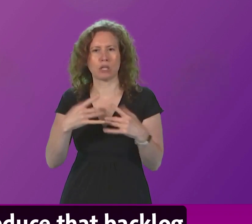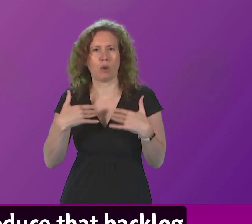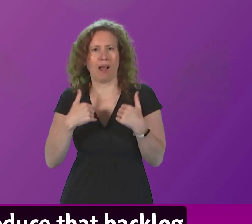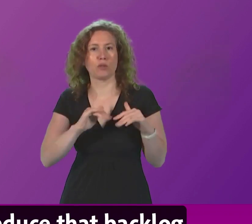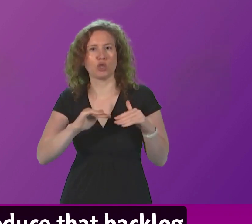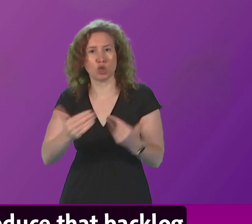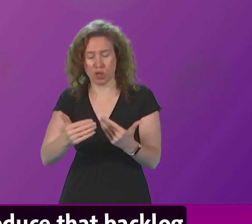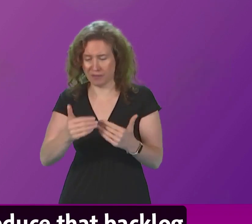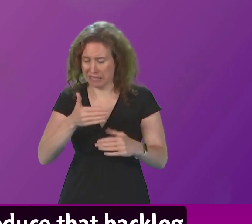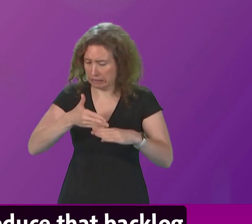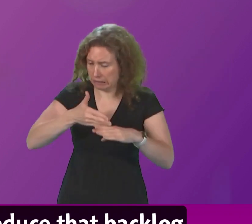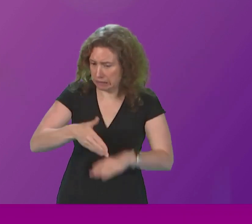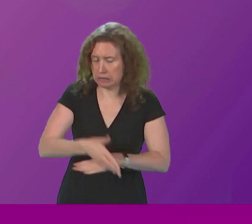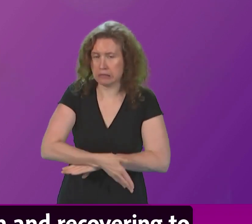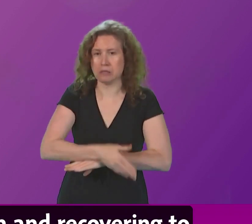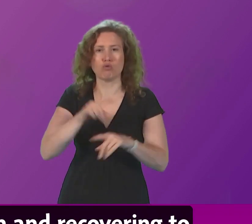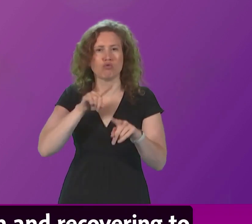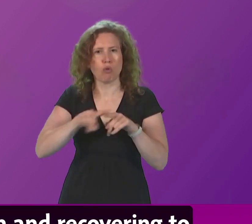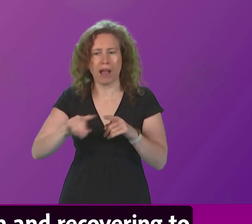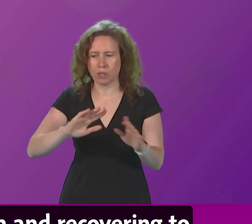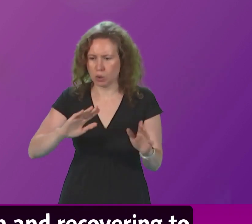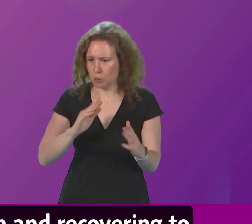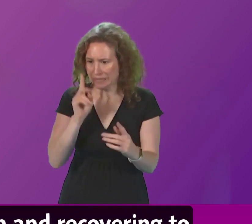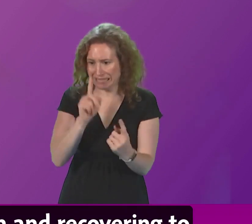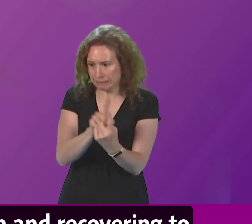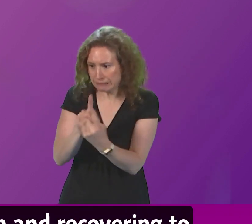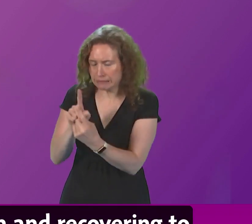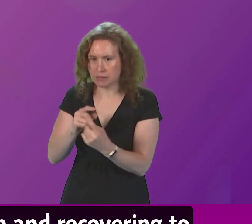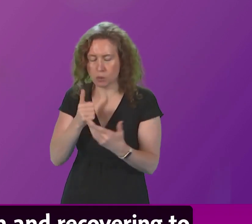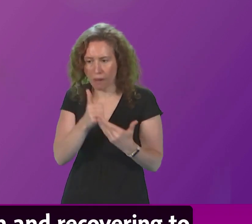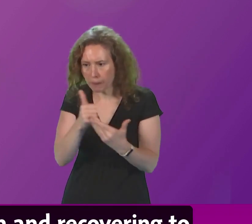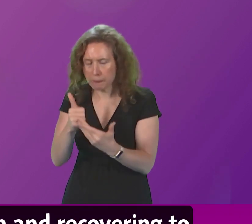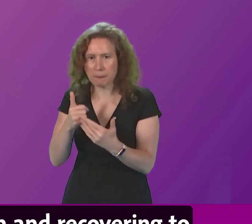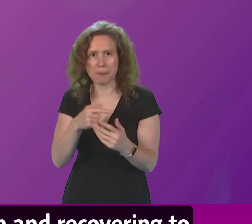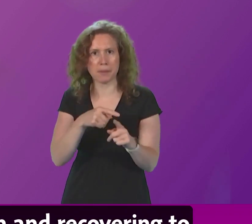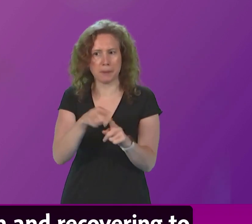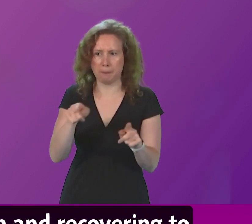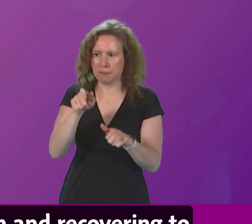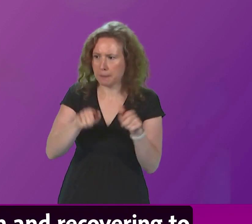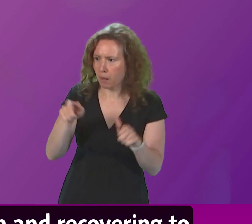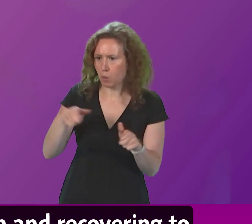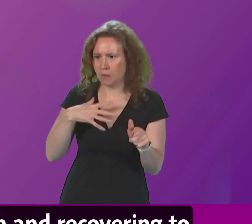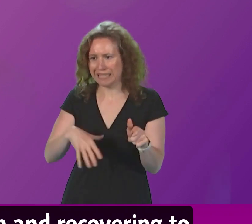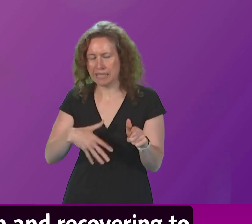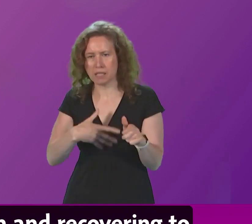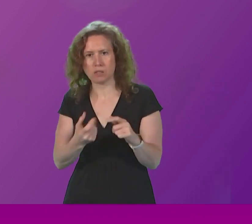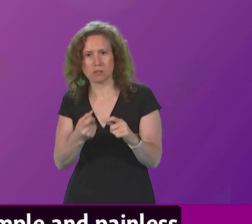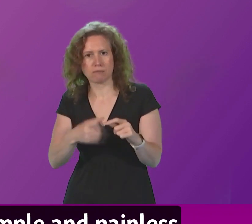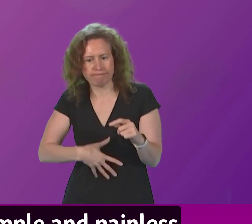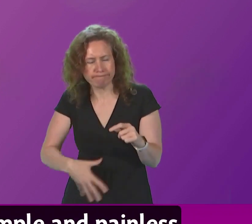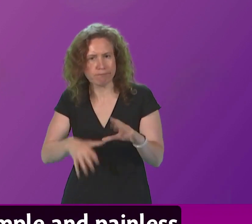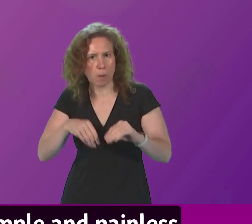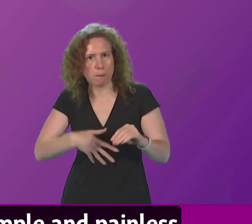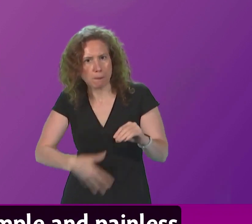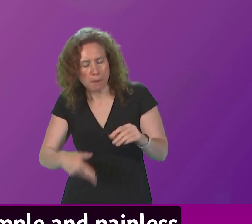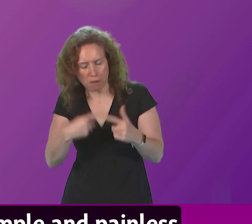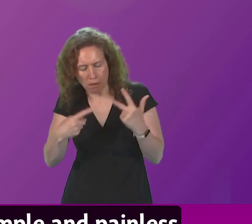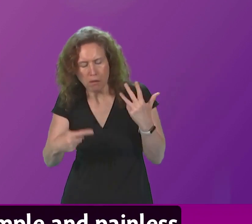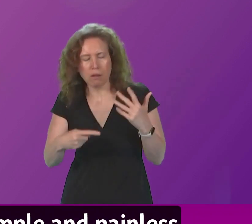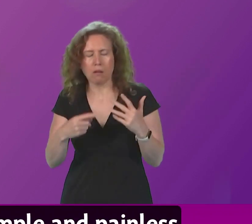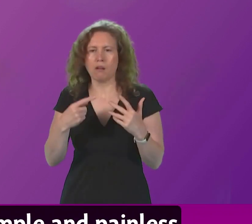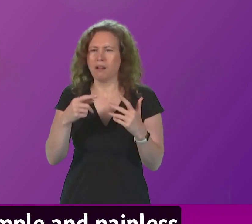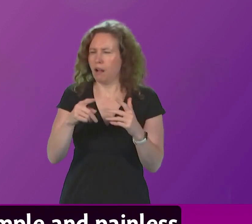working hard to try to reduce that backlog in contraception provision and recovering to pre-COVID levels of